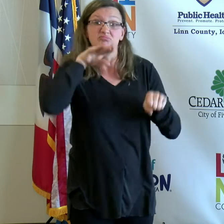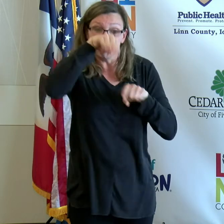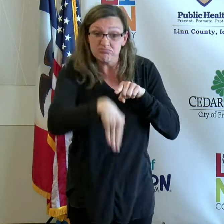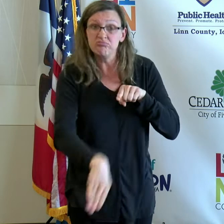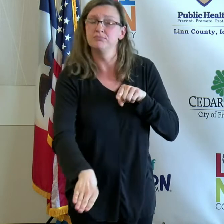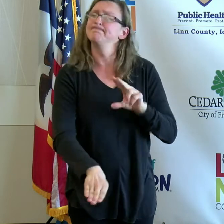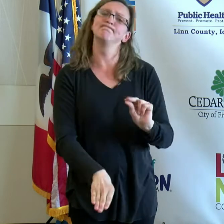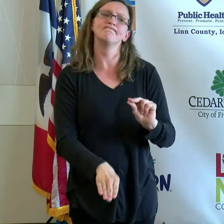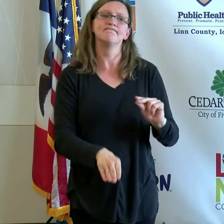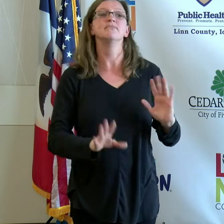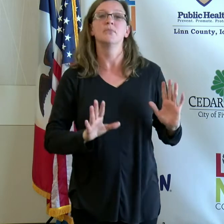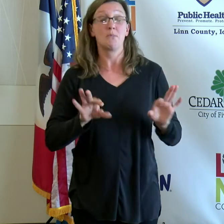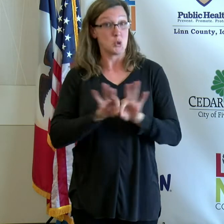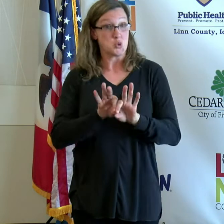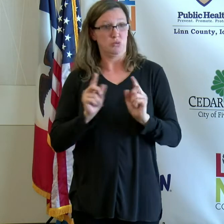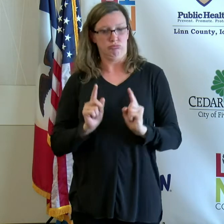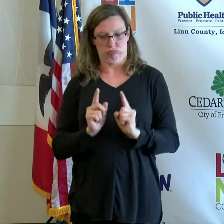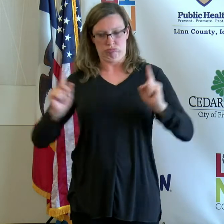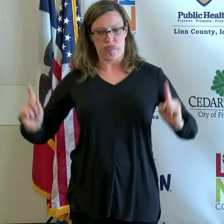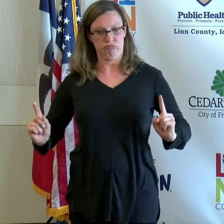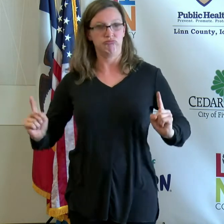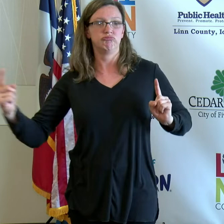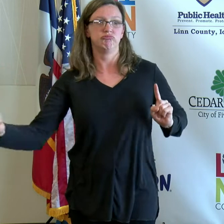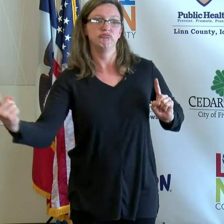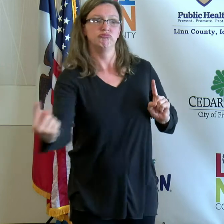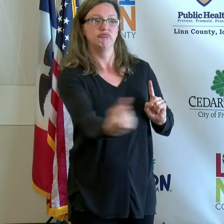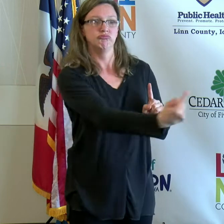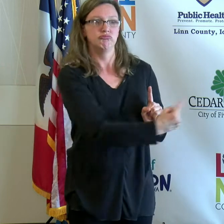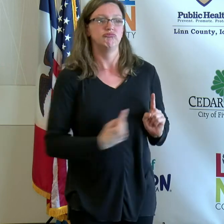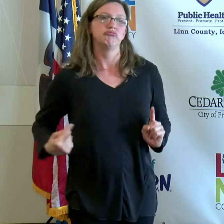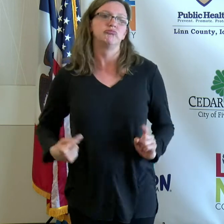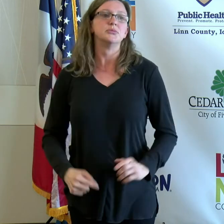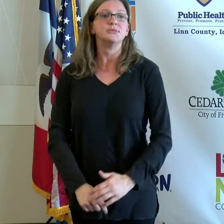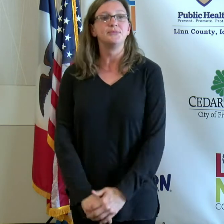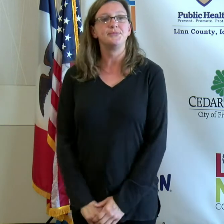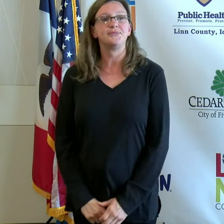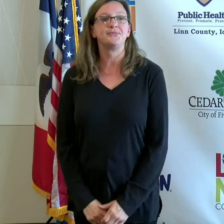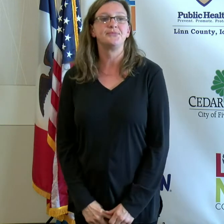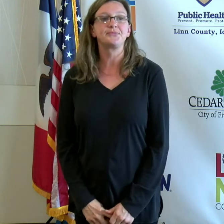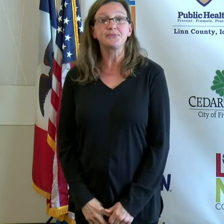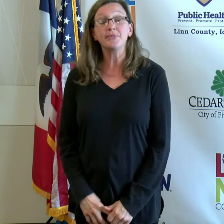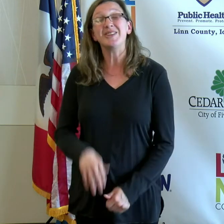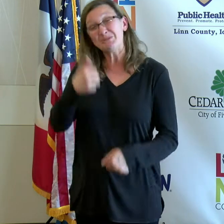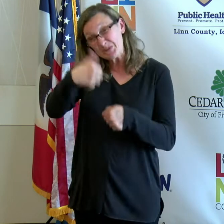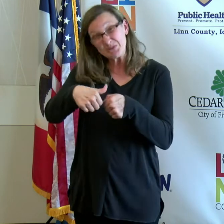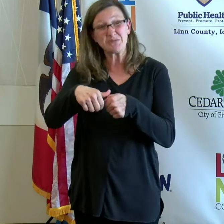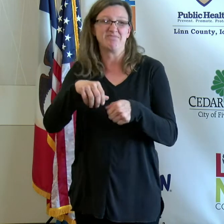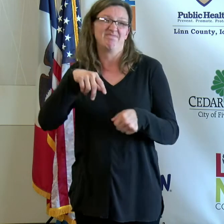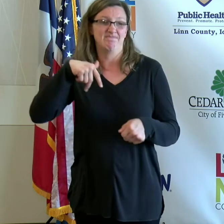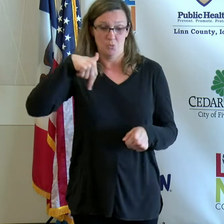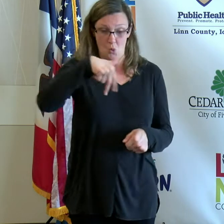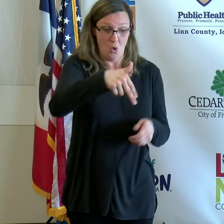the parks or on the trails to prevent the spread of this illness.